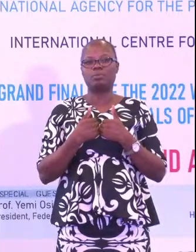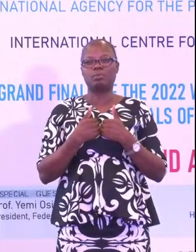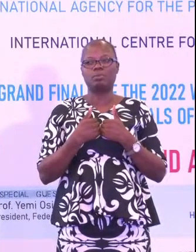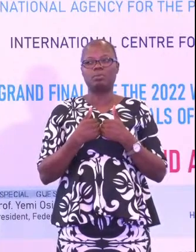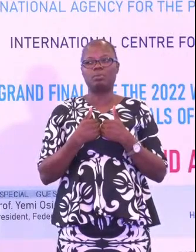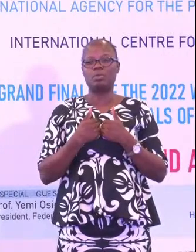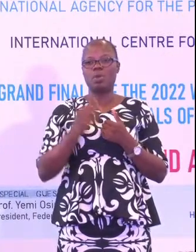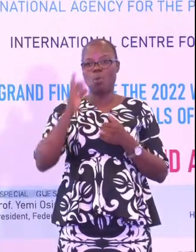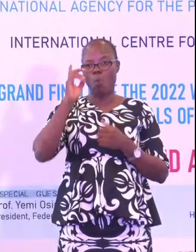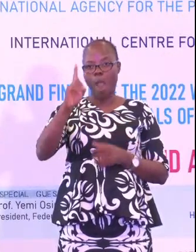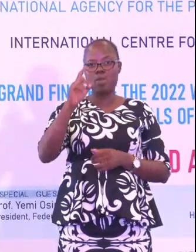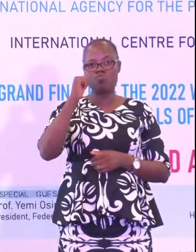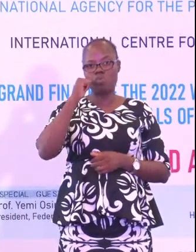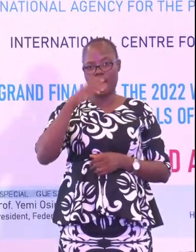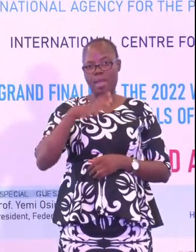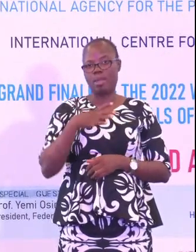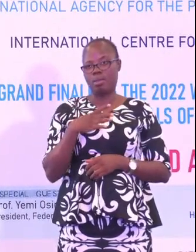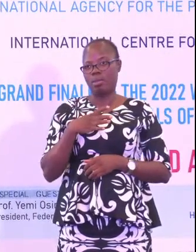one woman